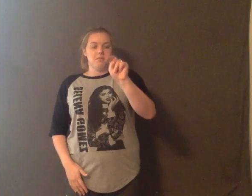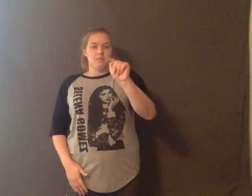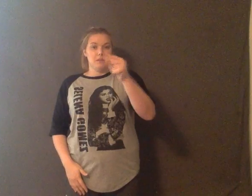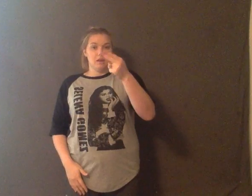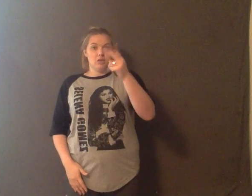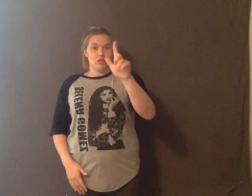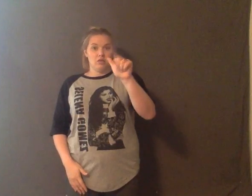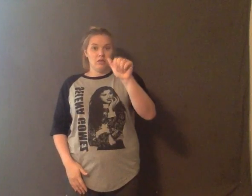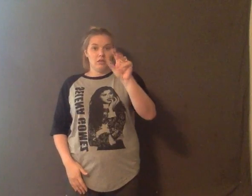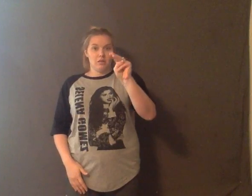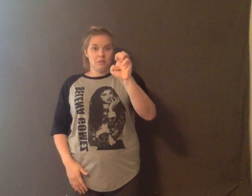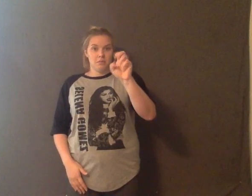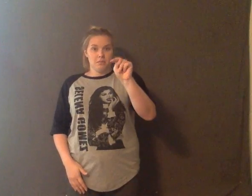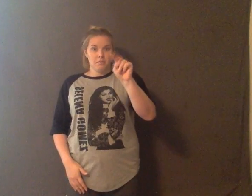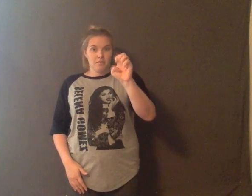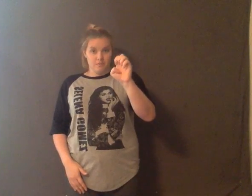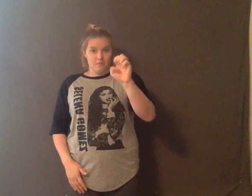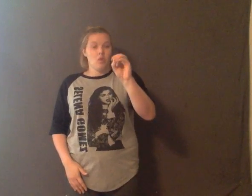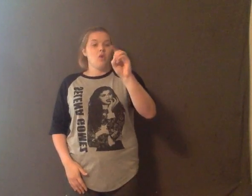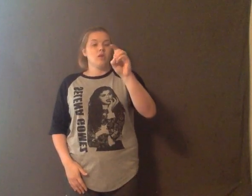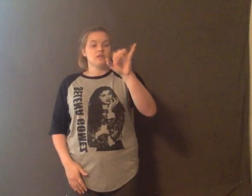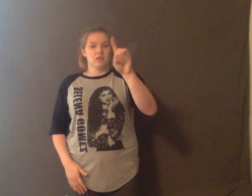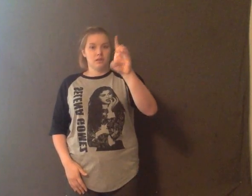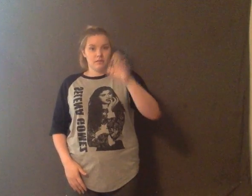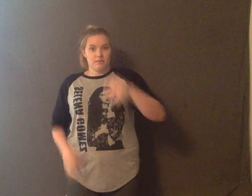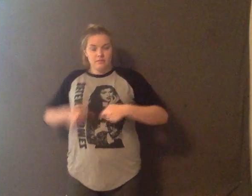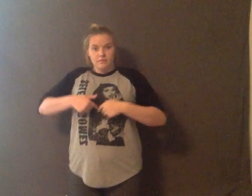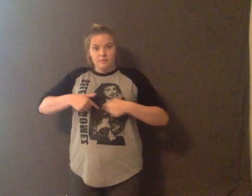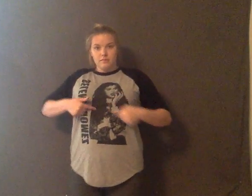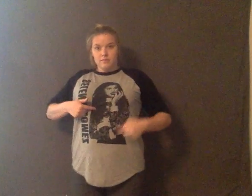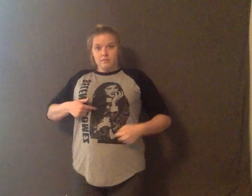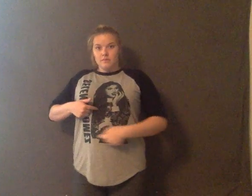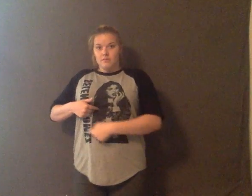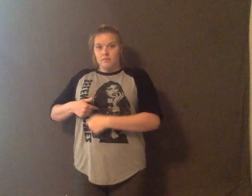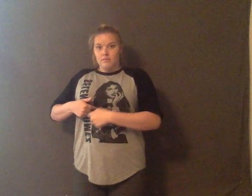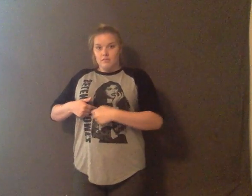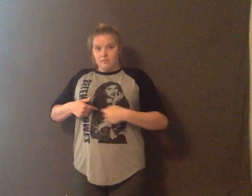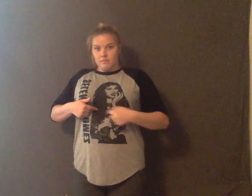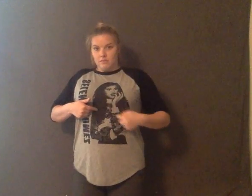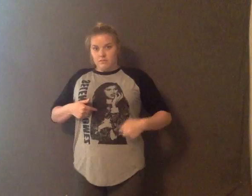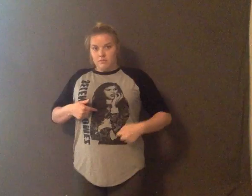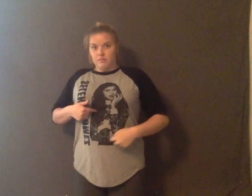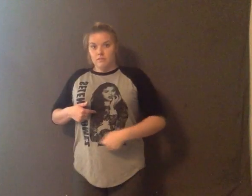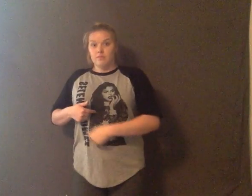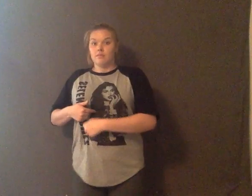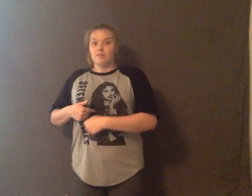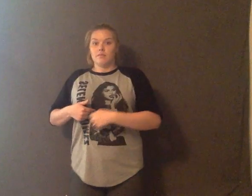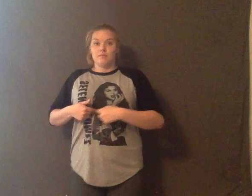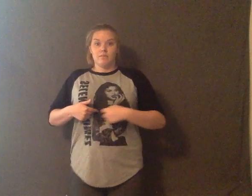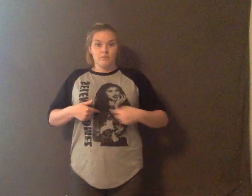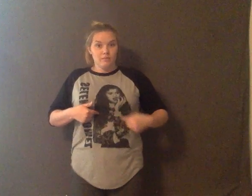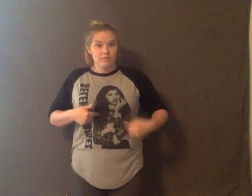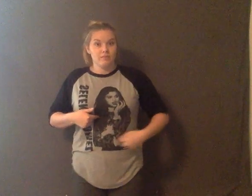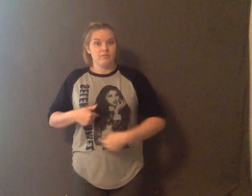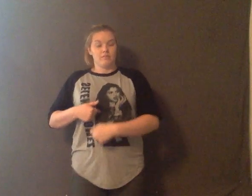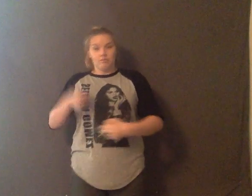into trimethylamine oxide. That's a molecule from hell. That molecule drives cholesterol into the artery walls. And the people